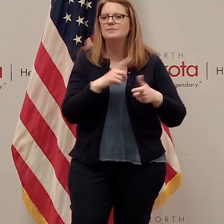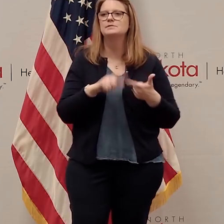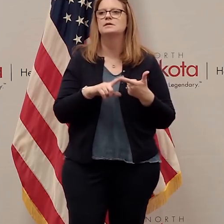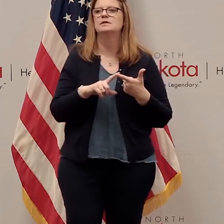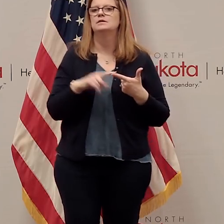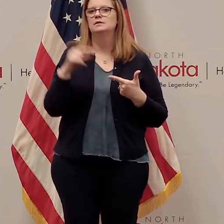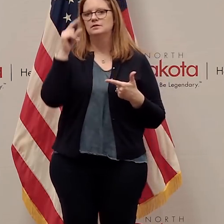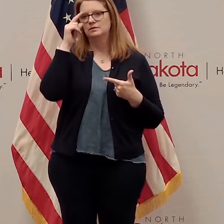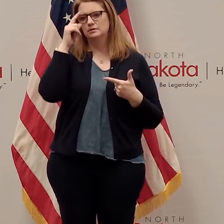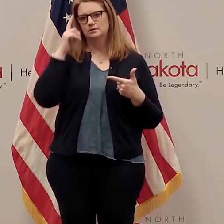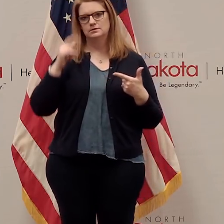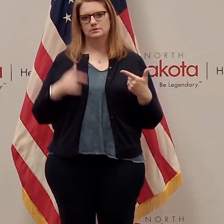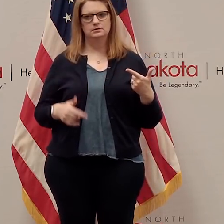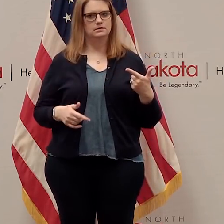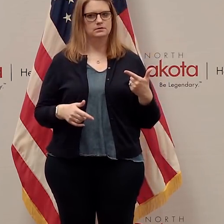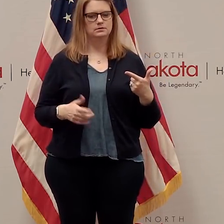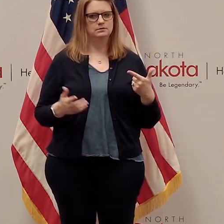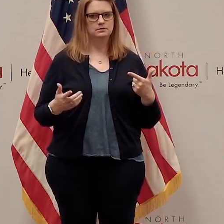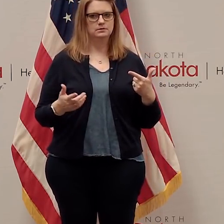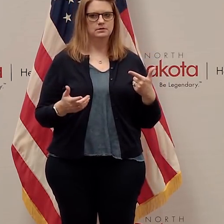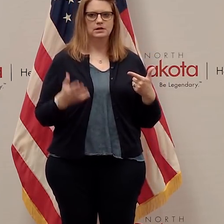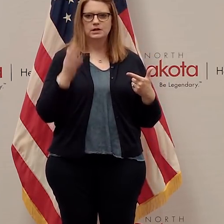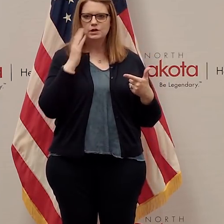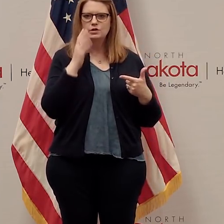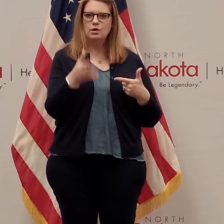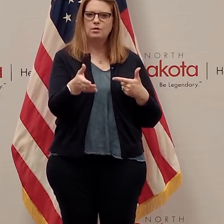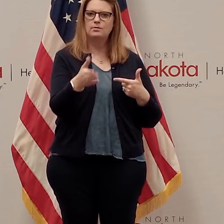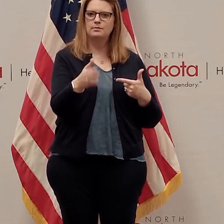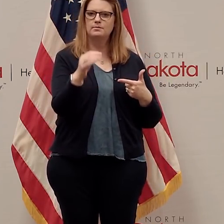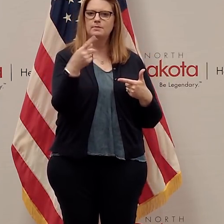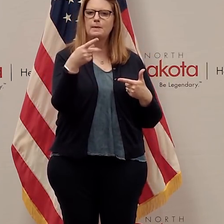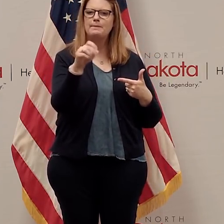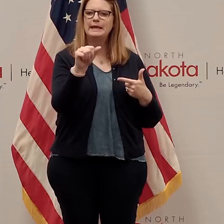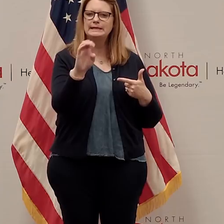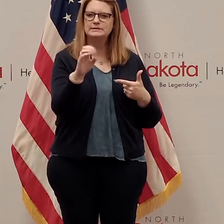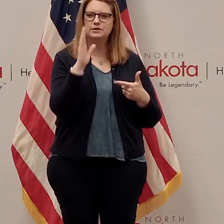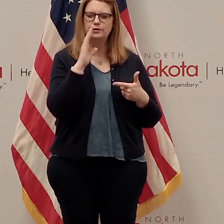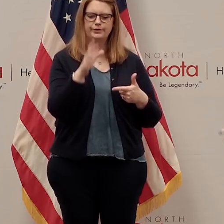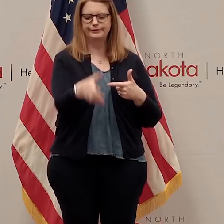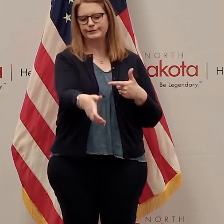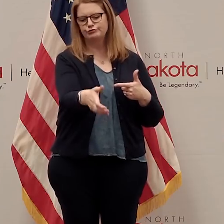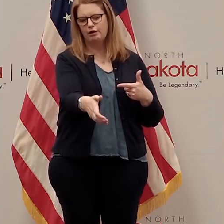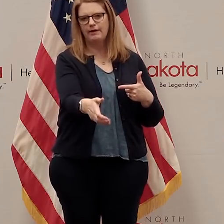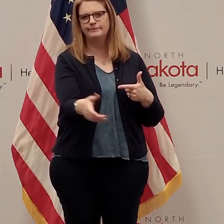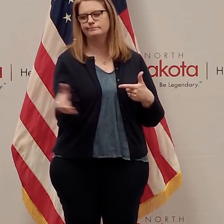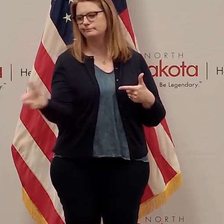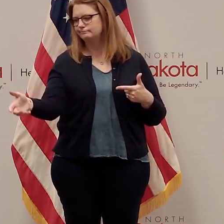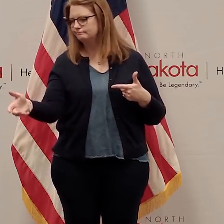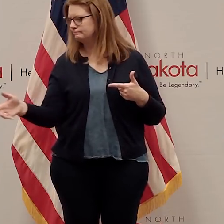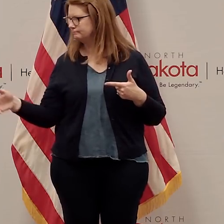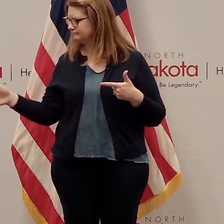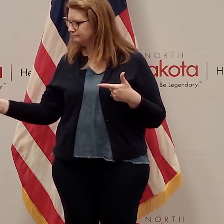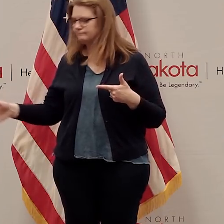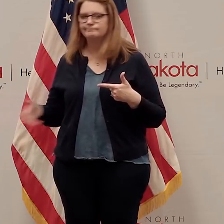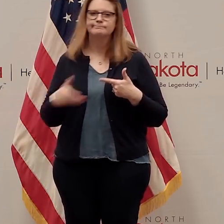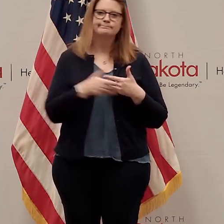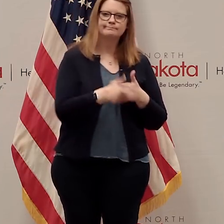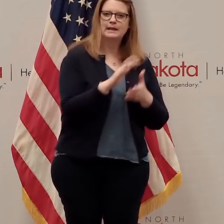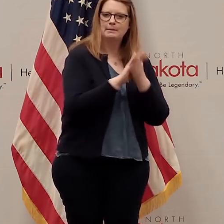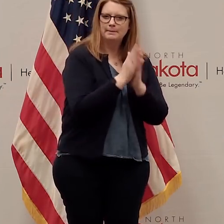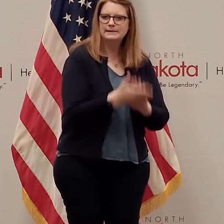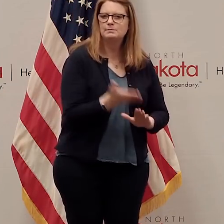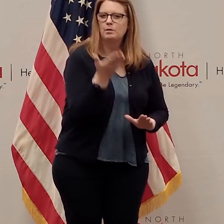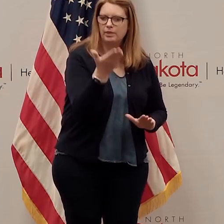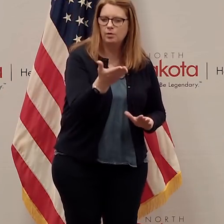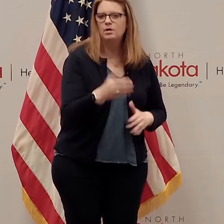eliminating, the passing of the peace or the passing of, the traditional handshaking and greeting, but